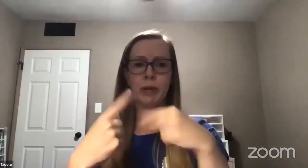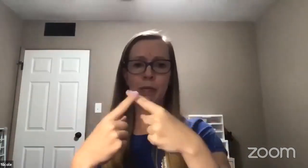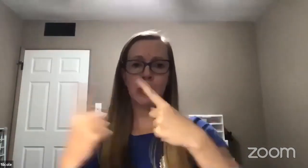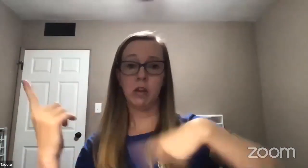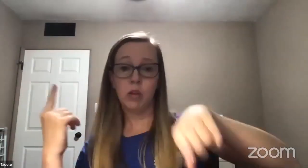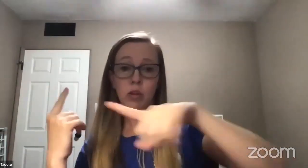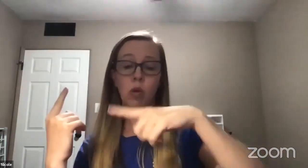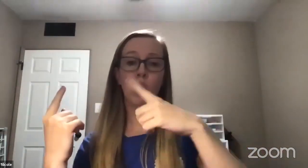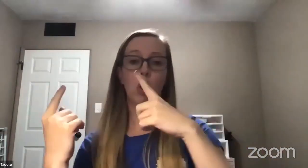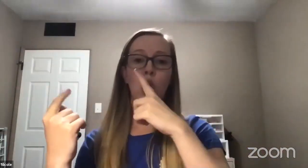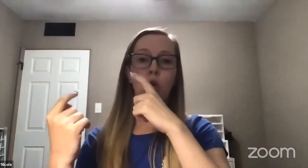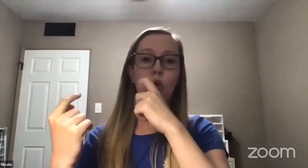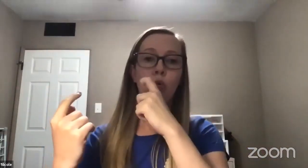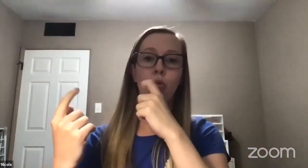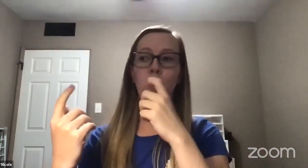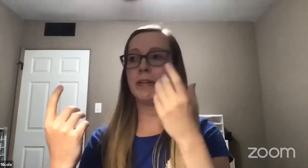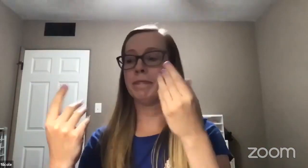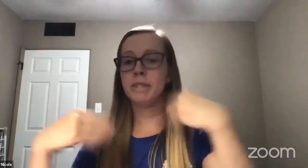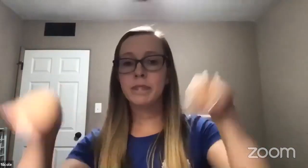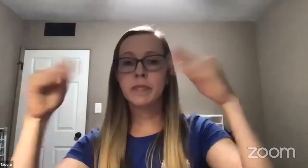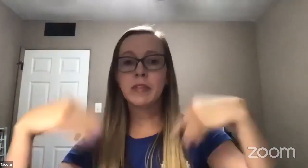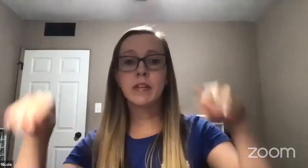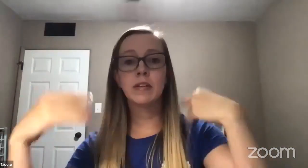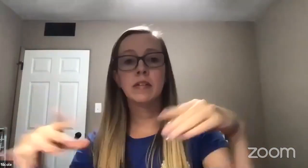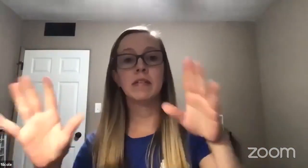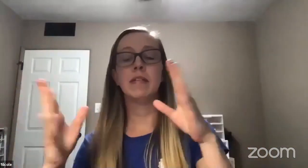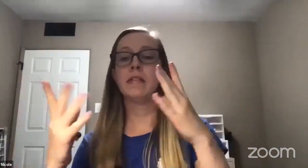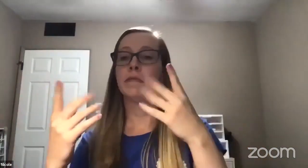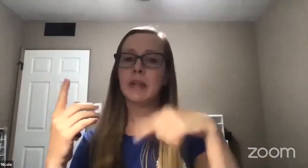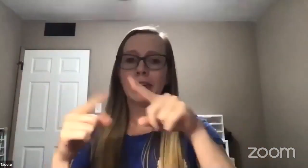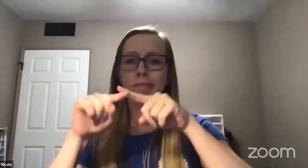have a concern for those who